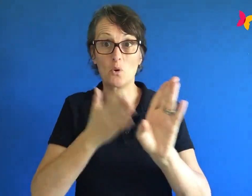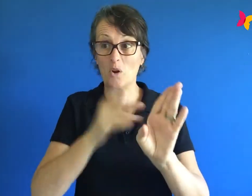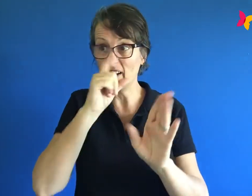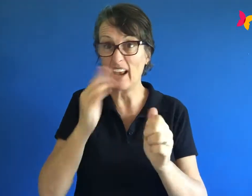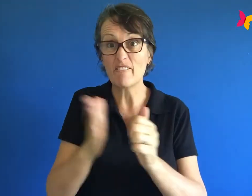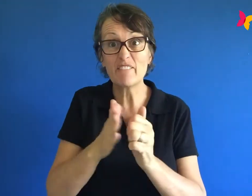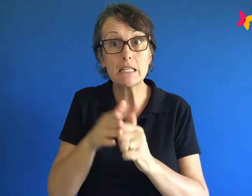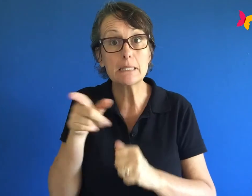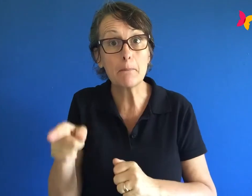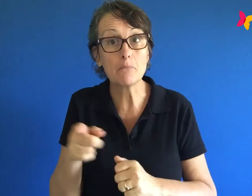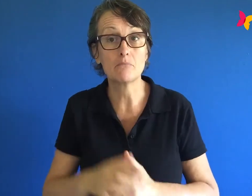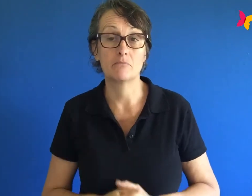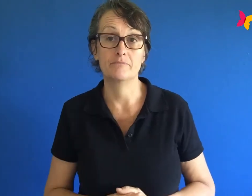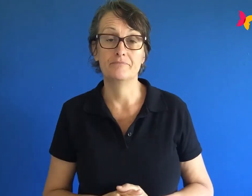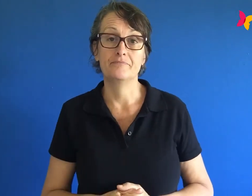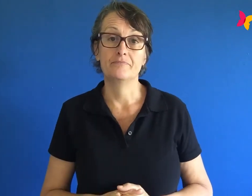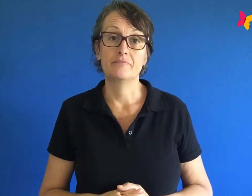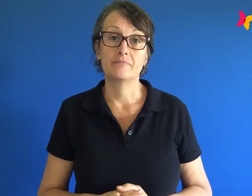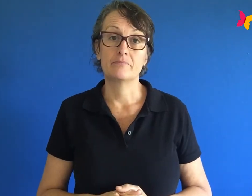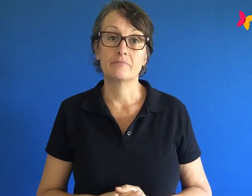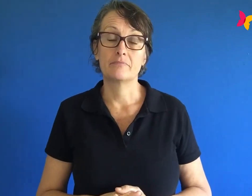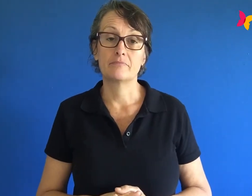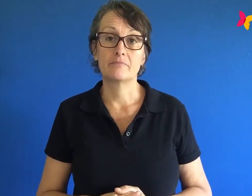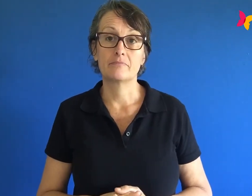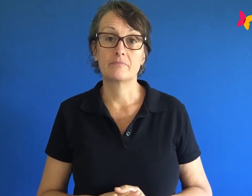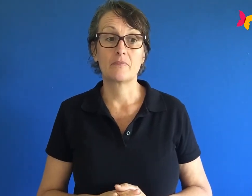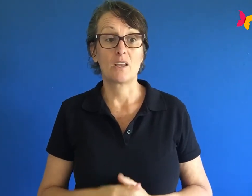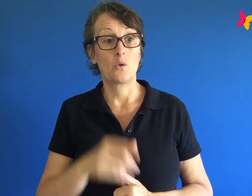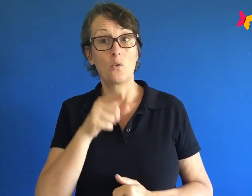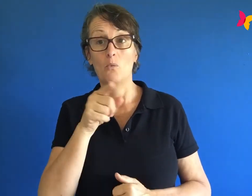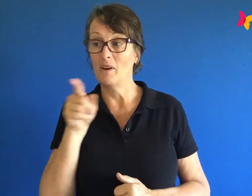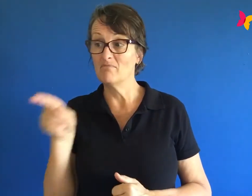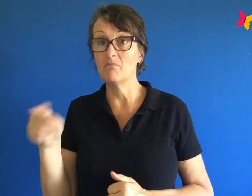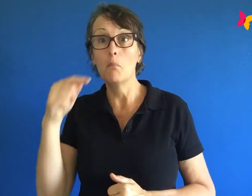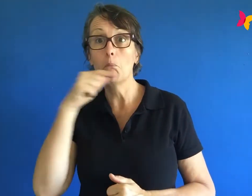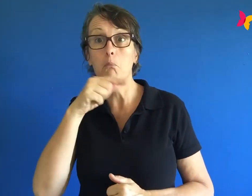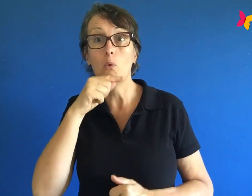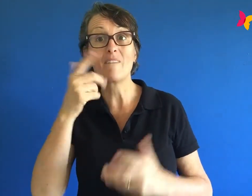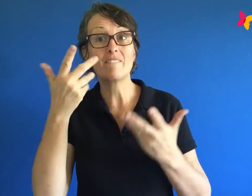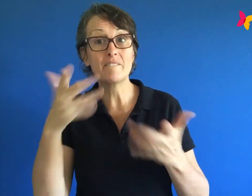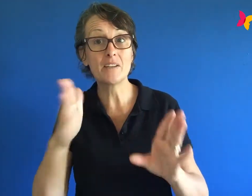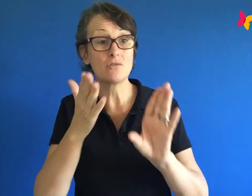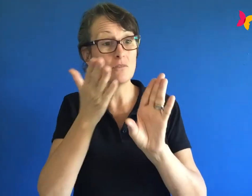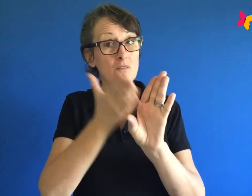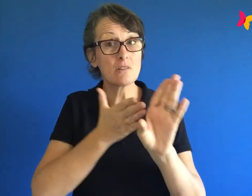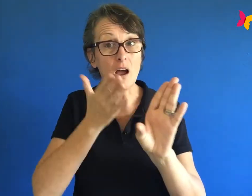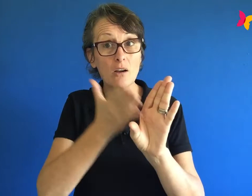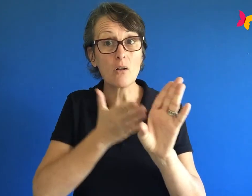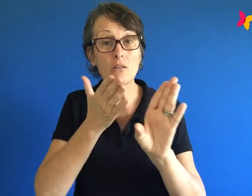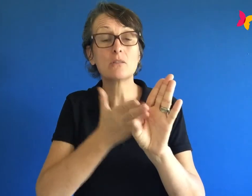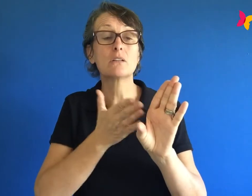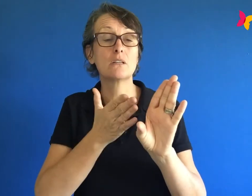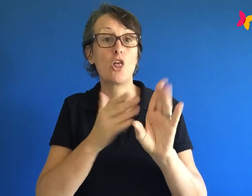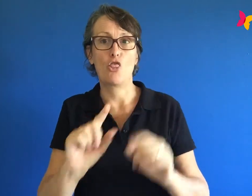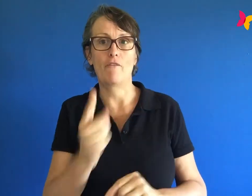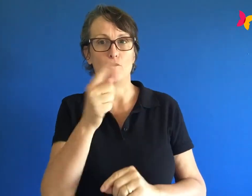right? What was he like when he came out of the first few sessions? The first therapist he saw, the psychologist,